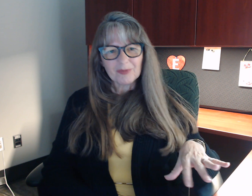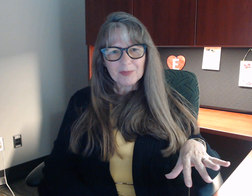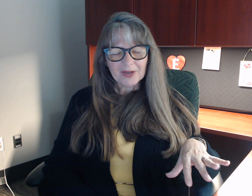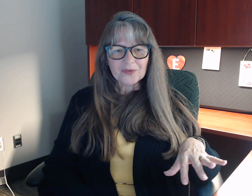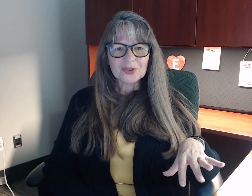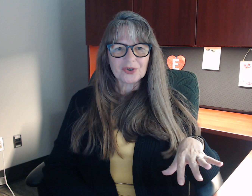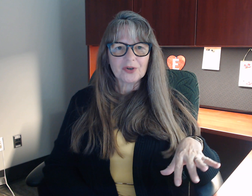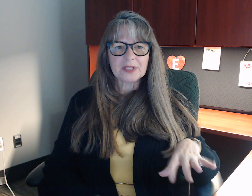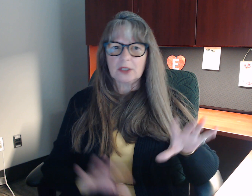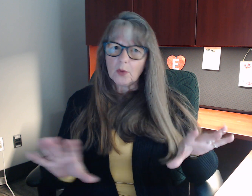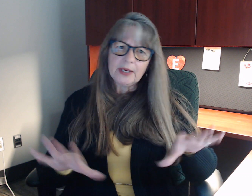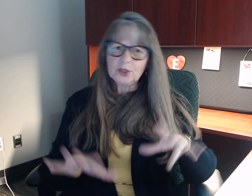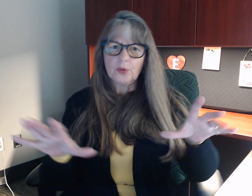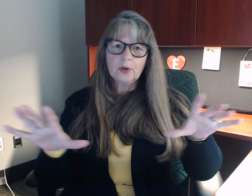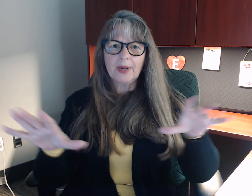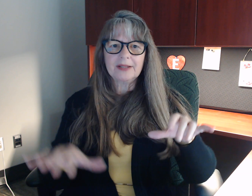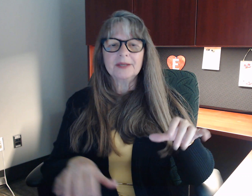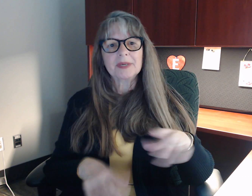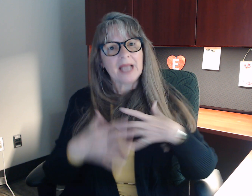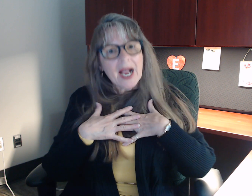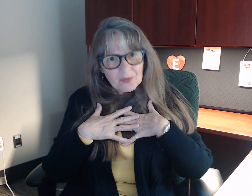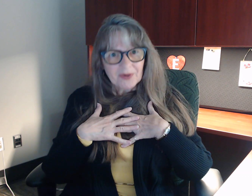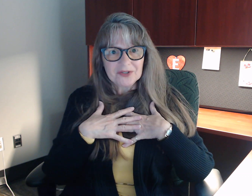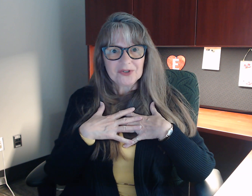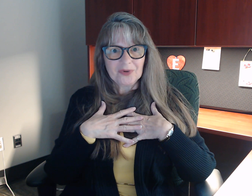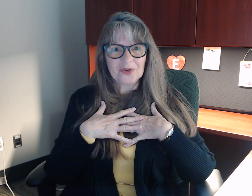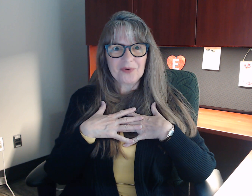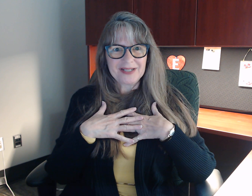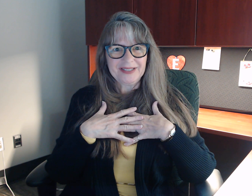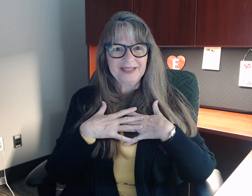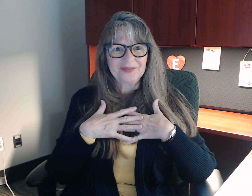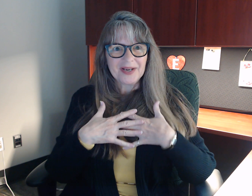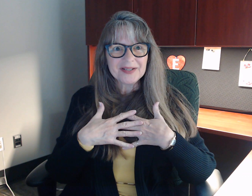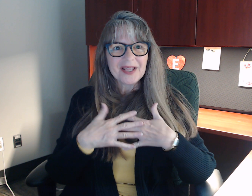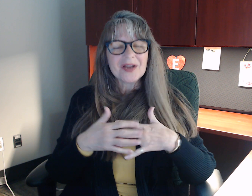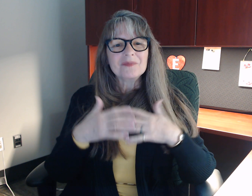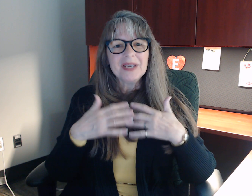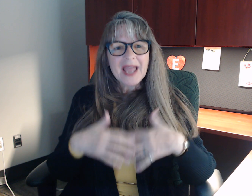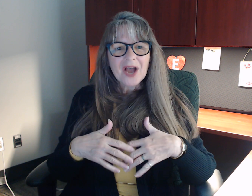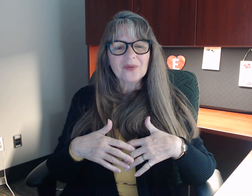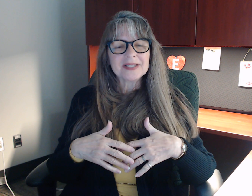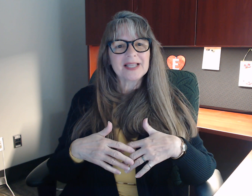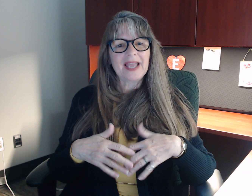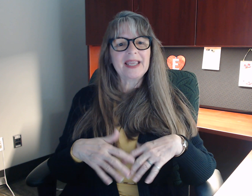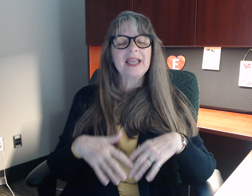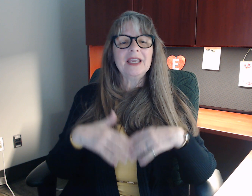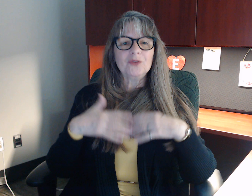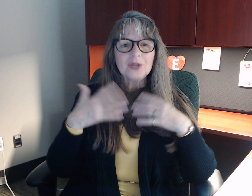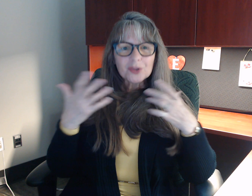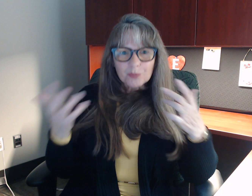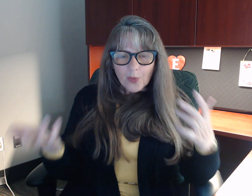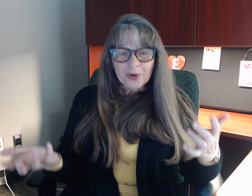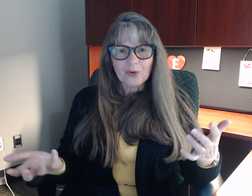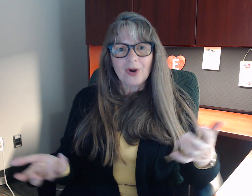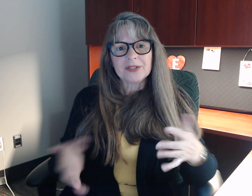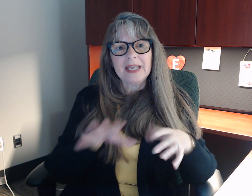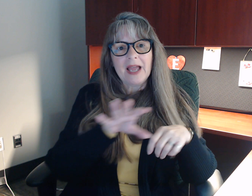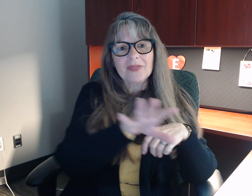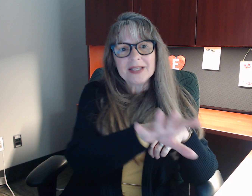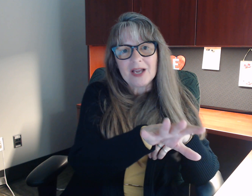I first started. It's like, no, we need to do it correctly, because I wanted to do it correctly, right? But now it's like, if you get the point across, and that's how other